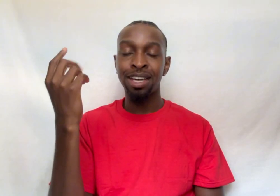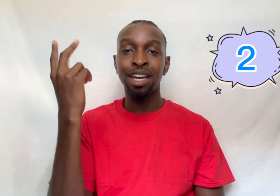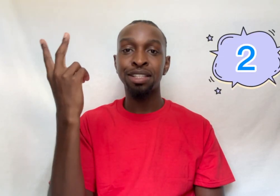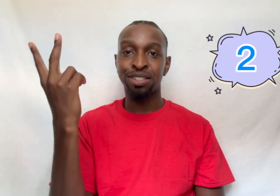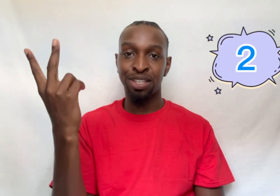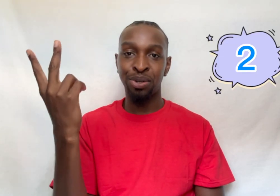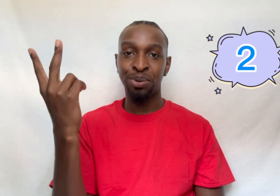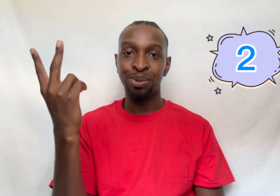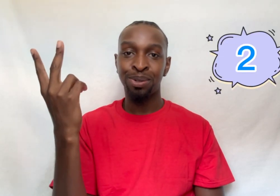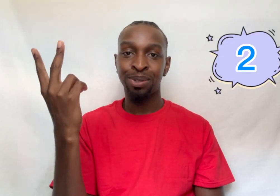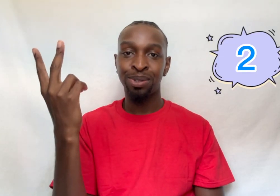2,